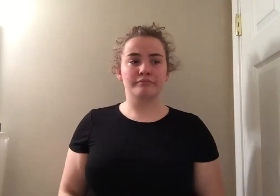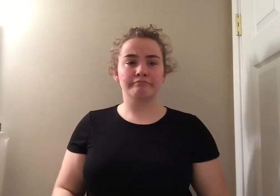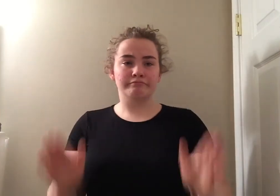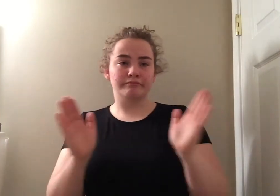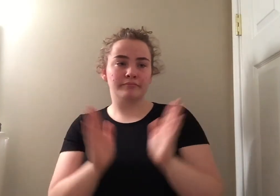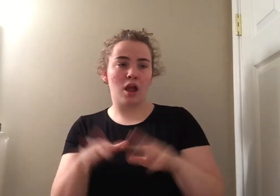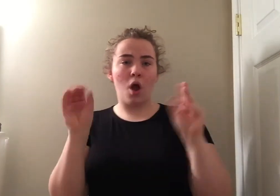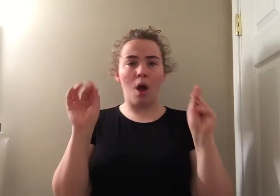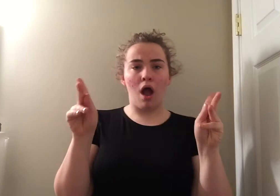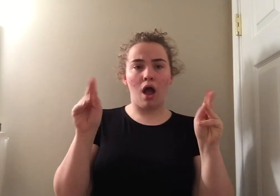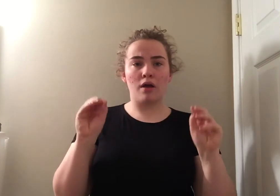Okay.